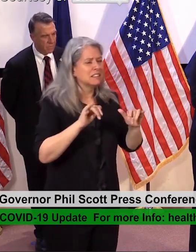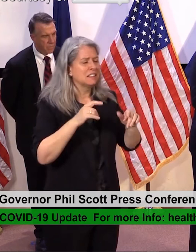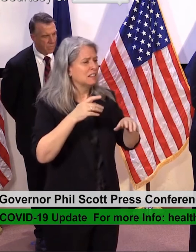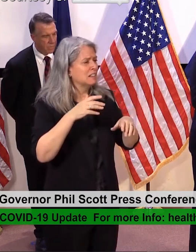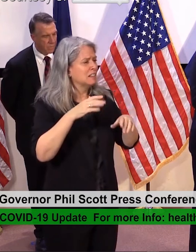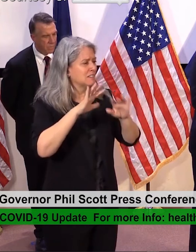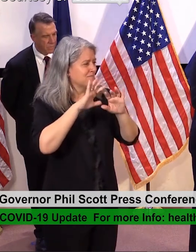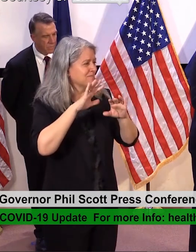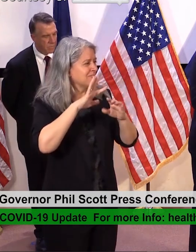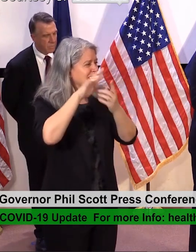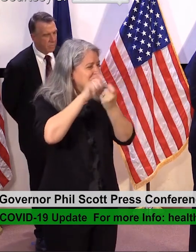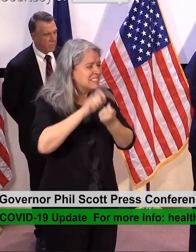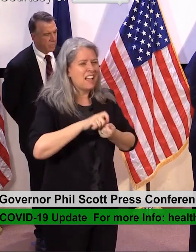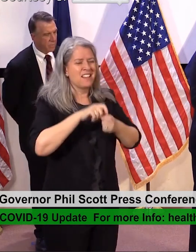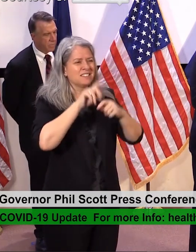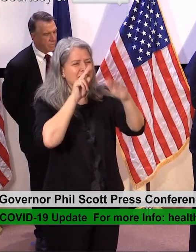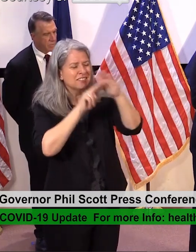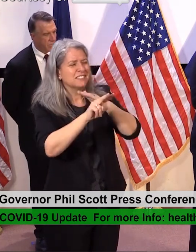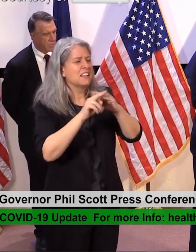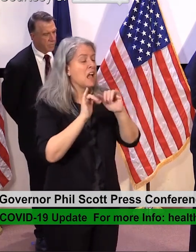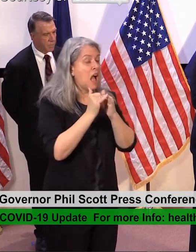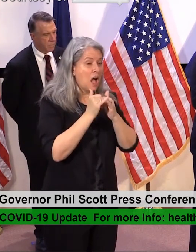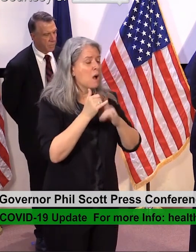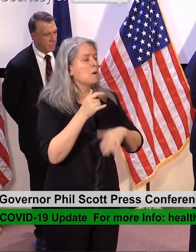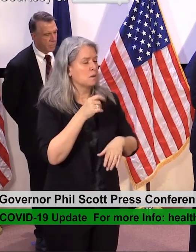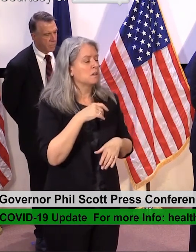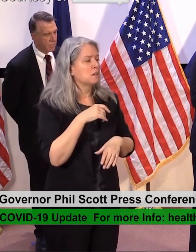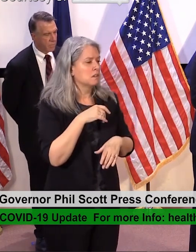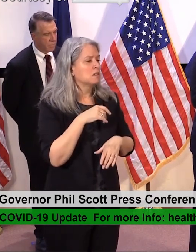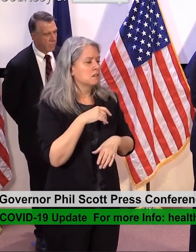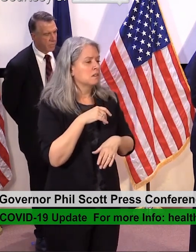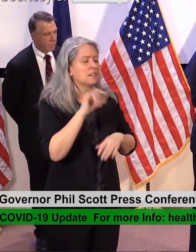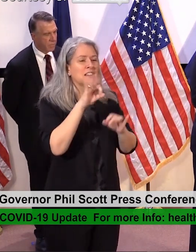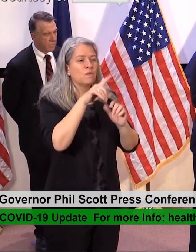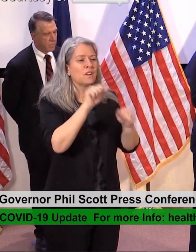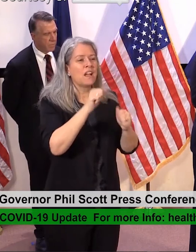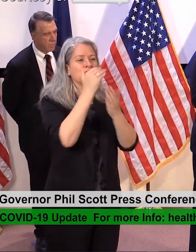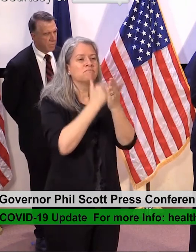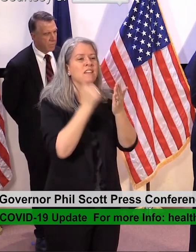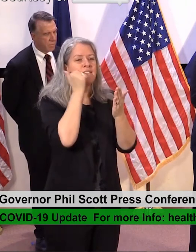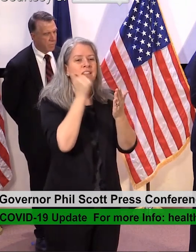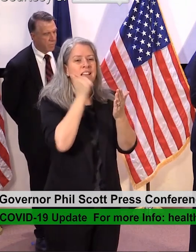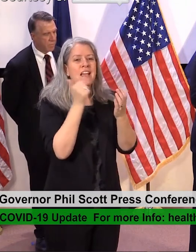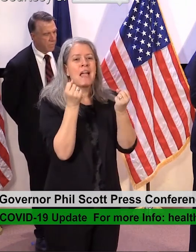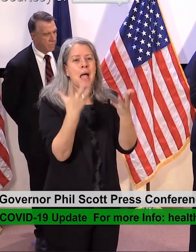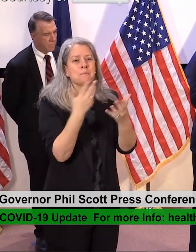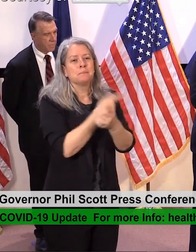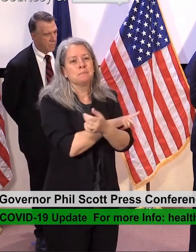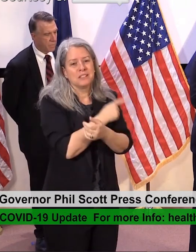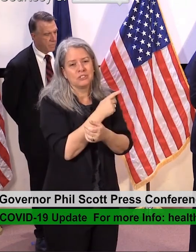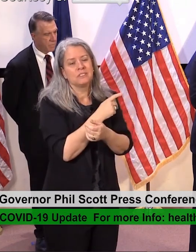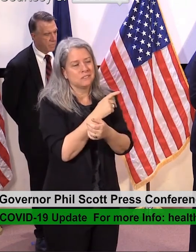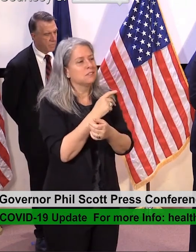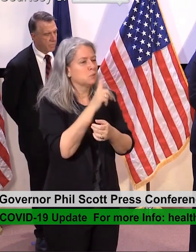this, but the more detailed track. And one way to do that would be to simply list every day the number of patients